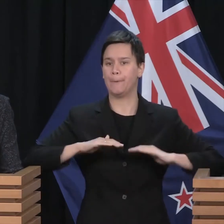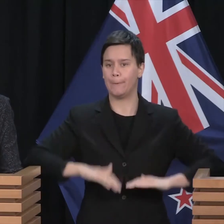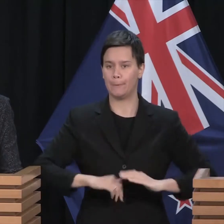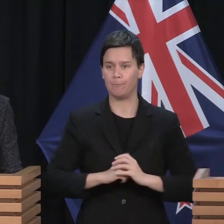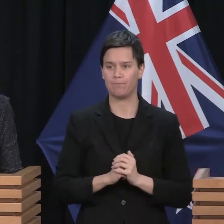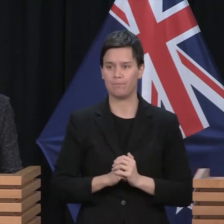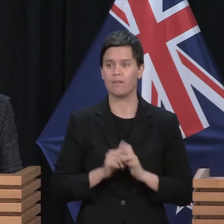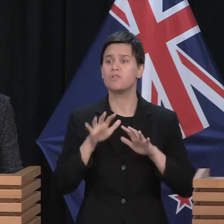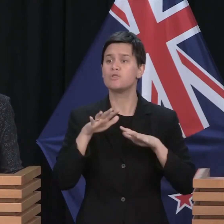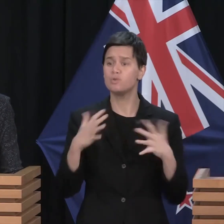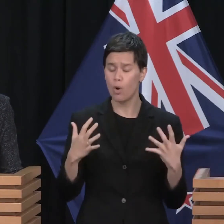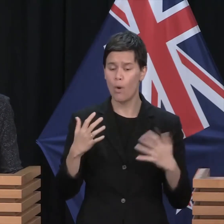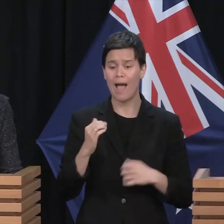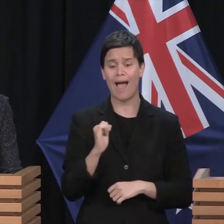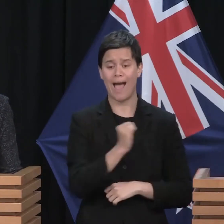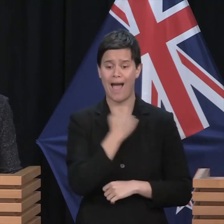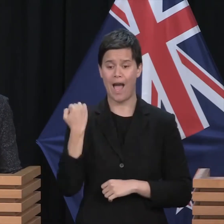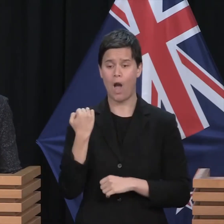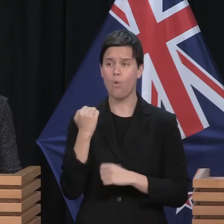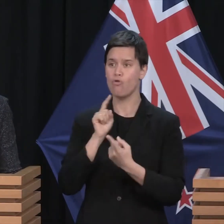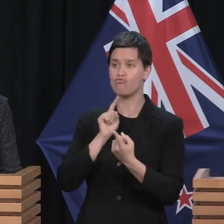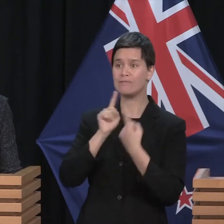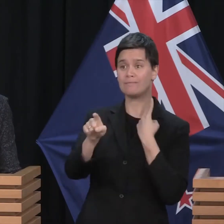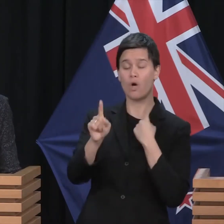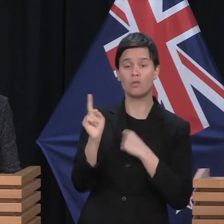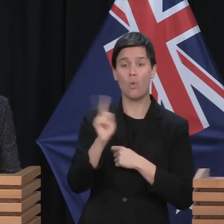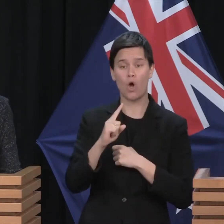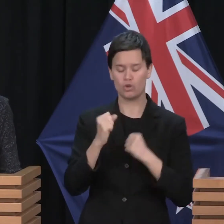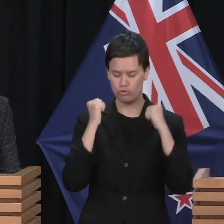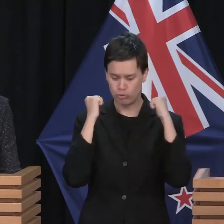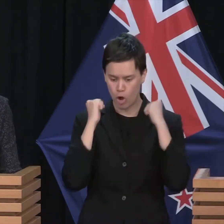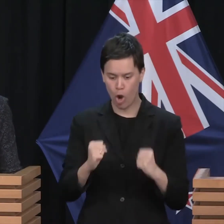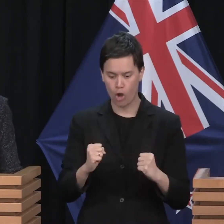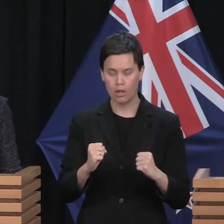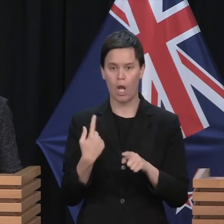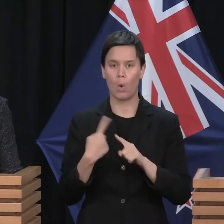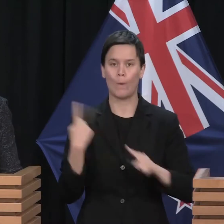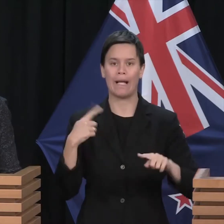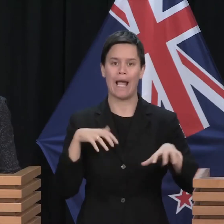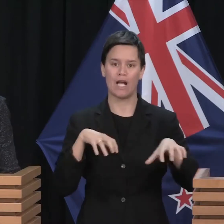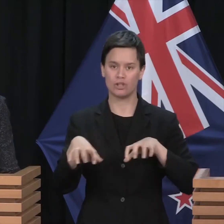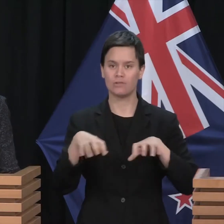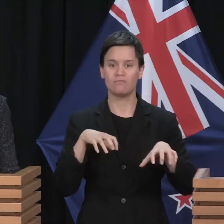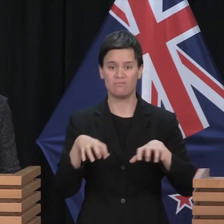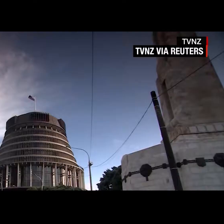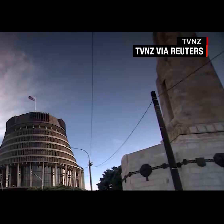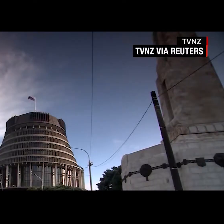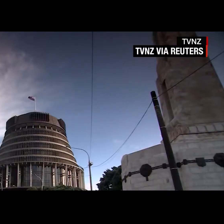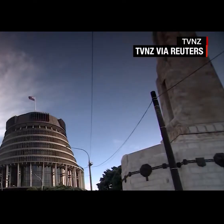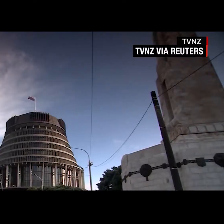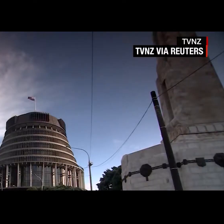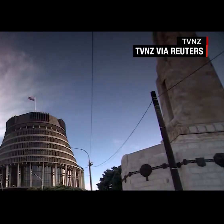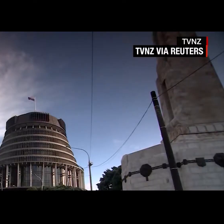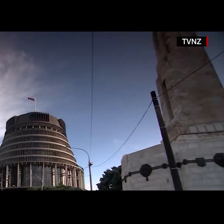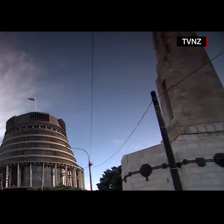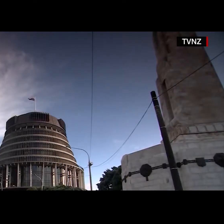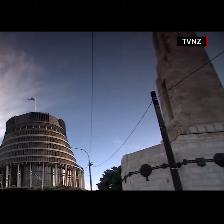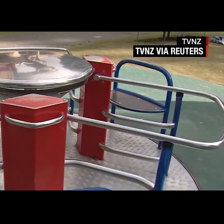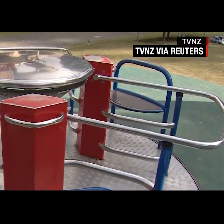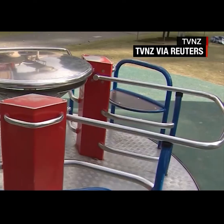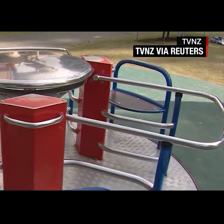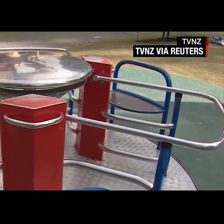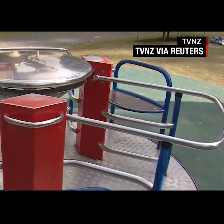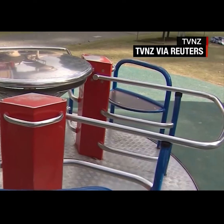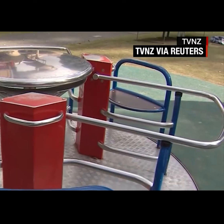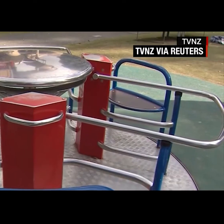rapid health response remains the best long-term economic response. They shut Auckland down